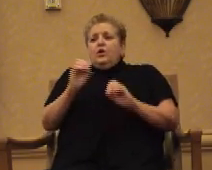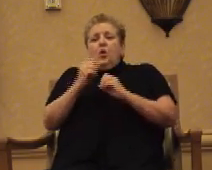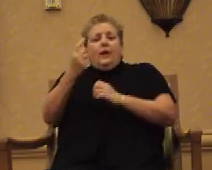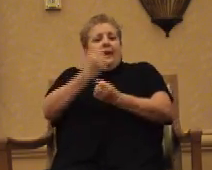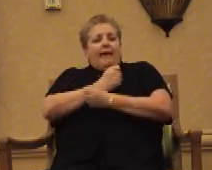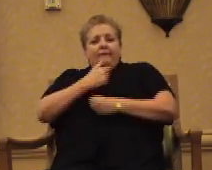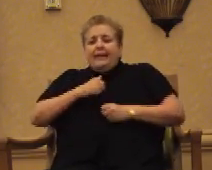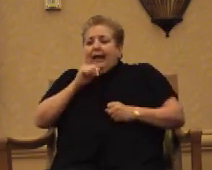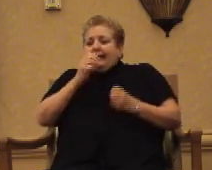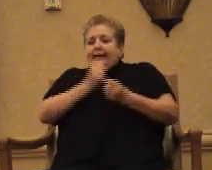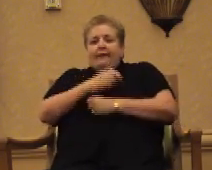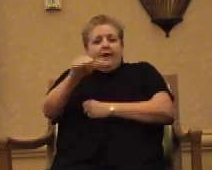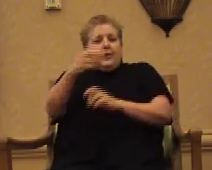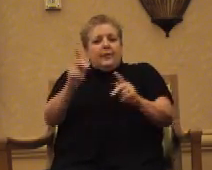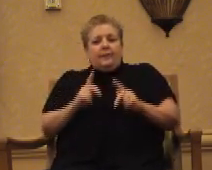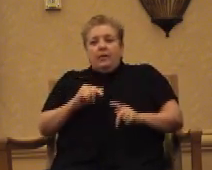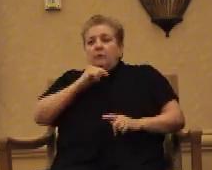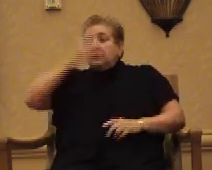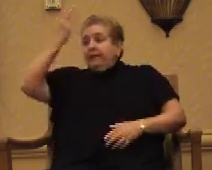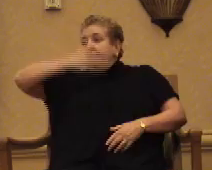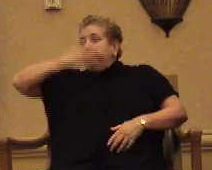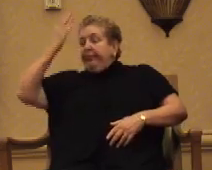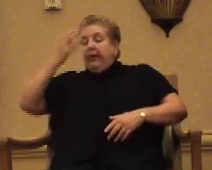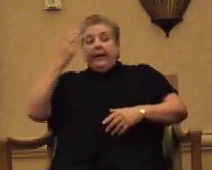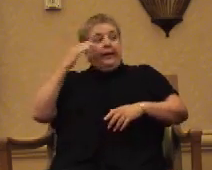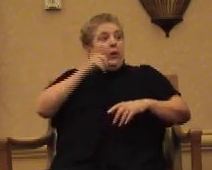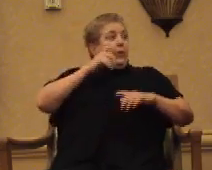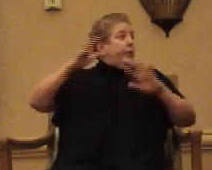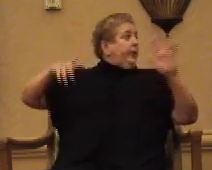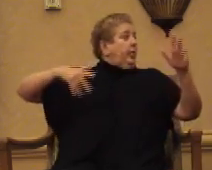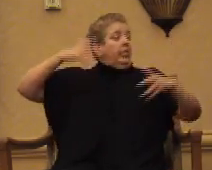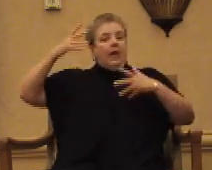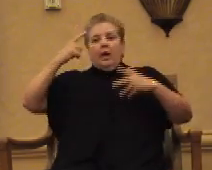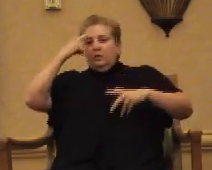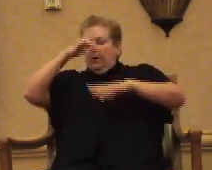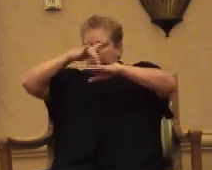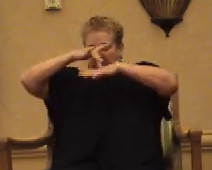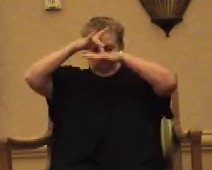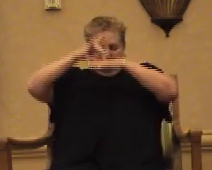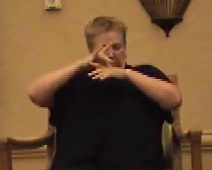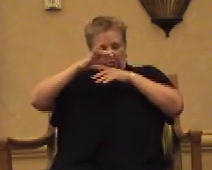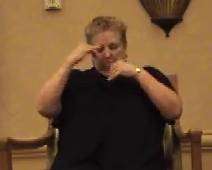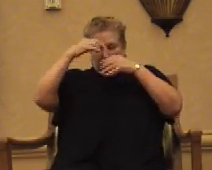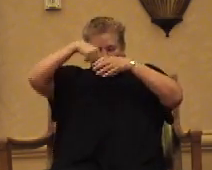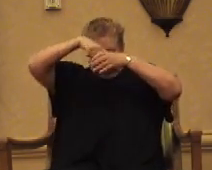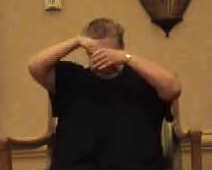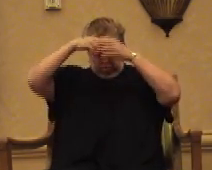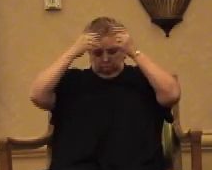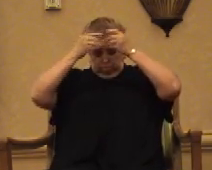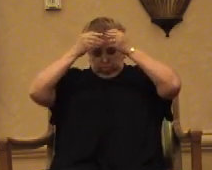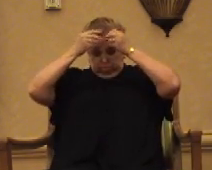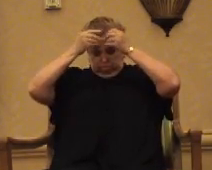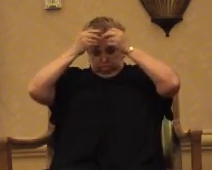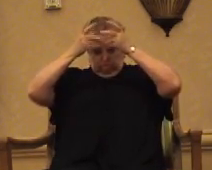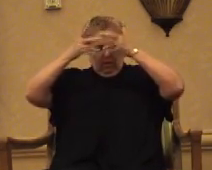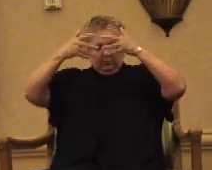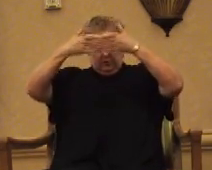totally unaware of you. I was in the bondage of self, trapped in my own mind, and cut off. I had cut